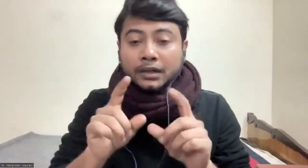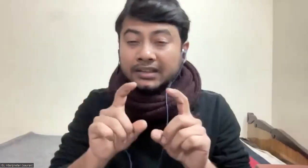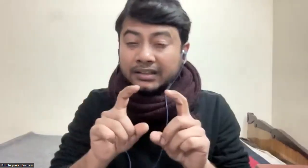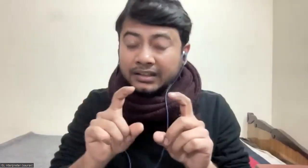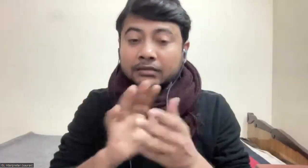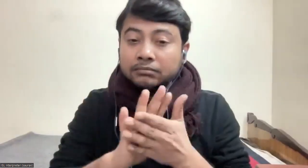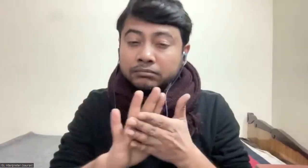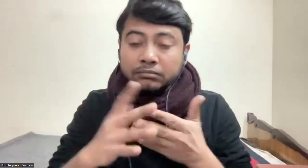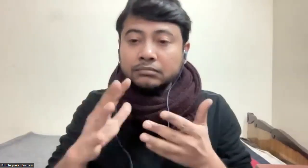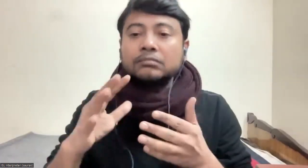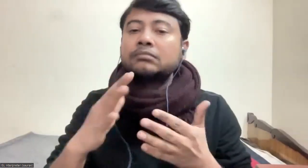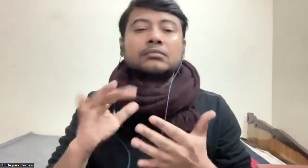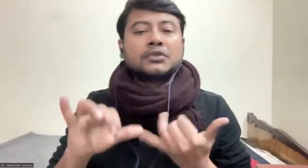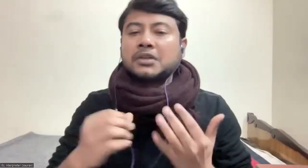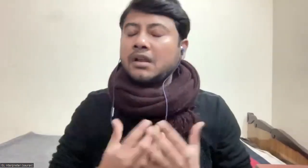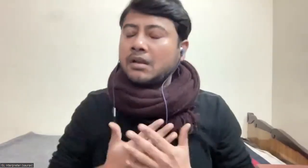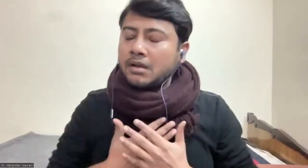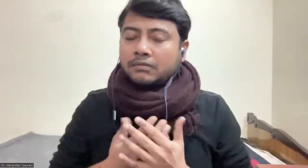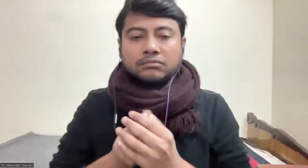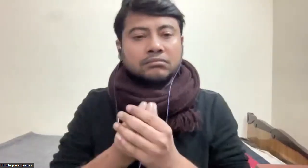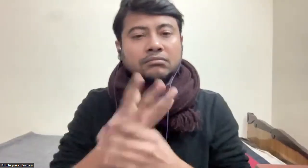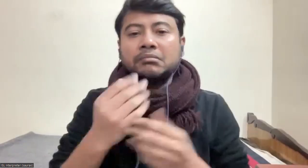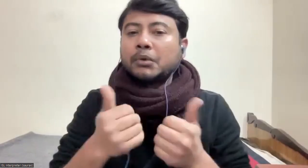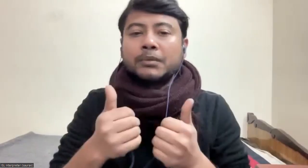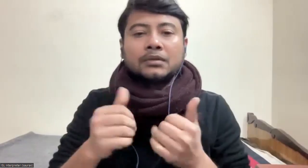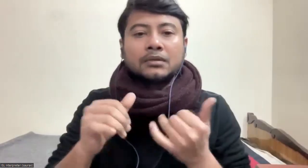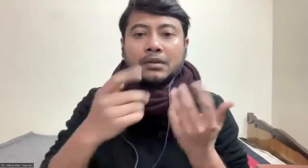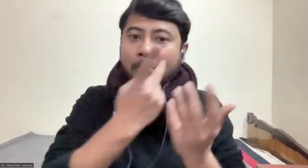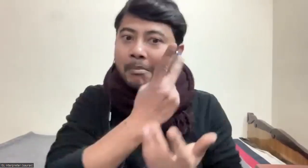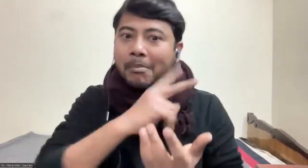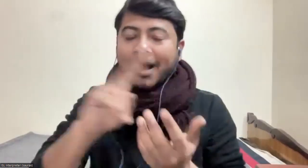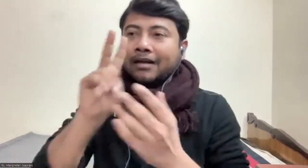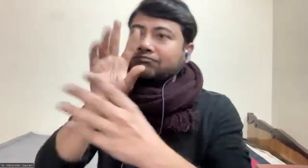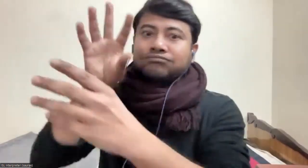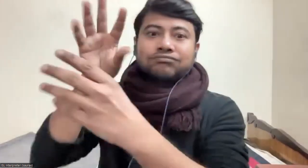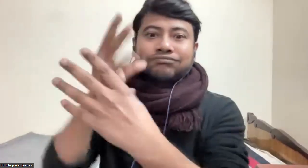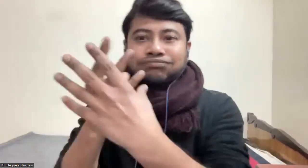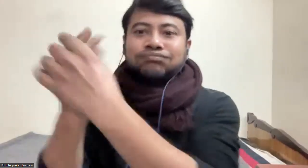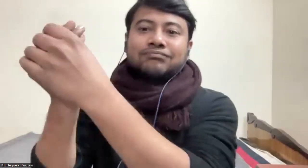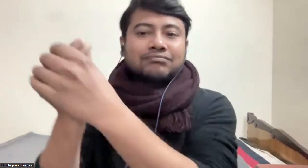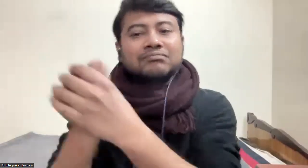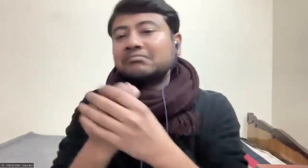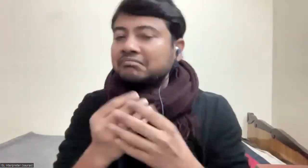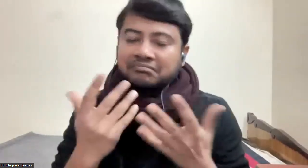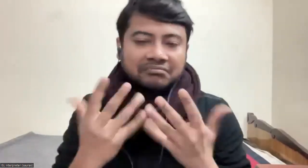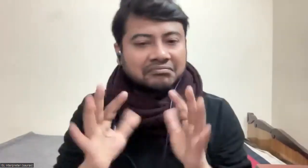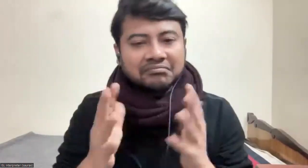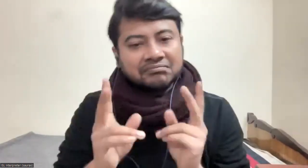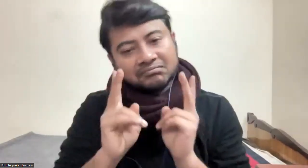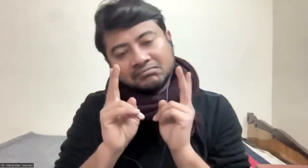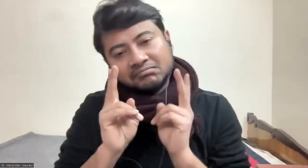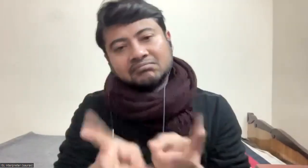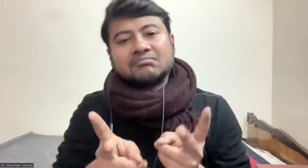develop that love, and you will never be able to go back to Krishna. So it is very important that we must all